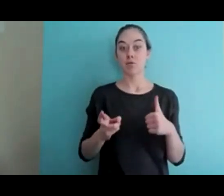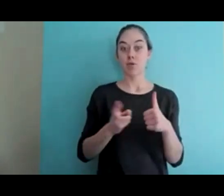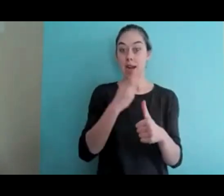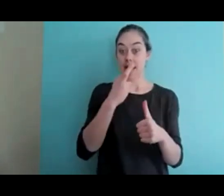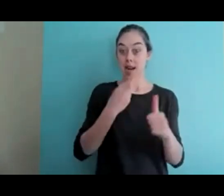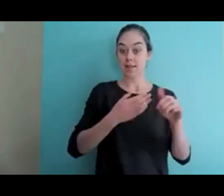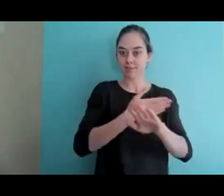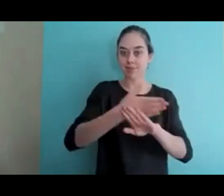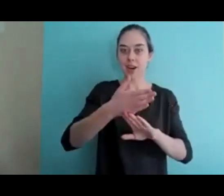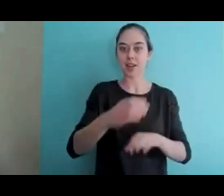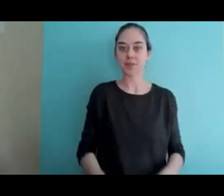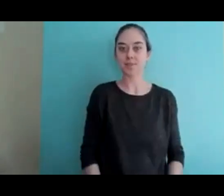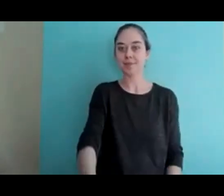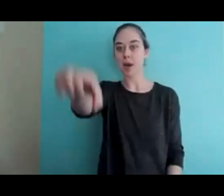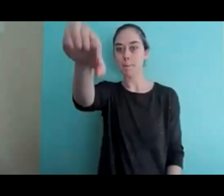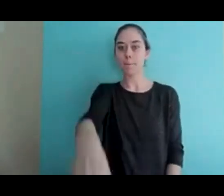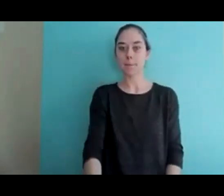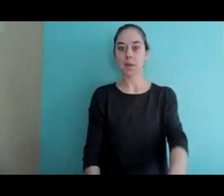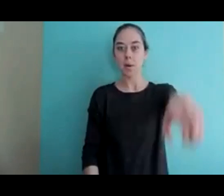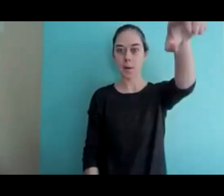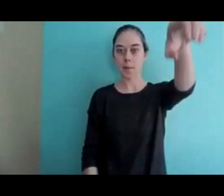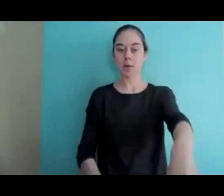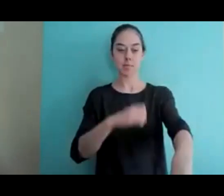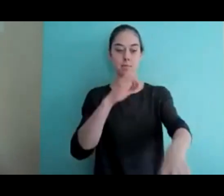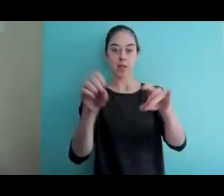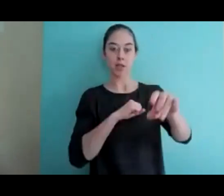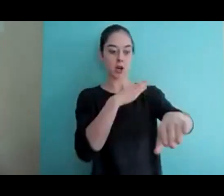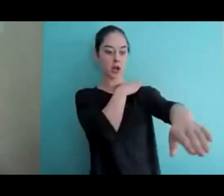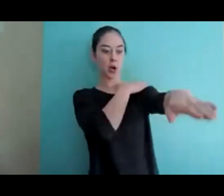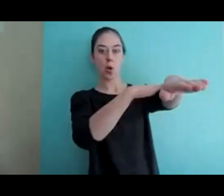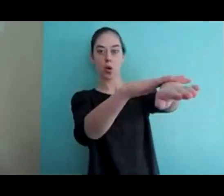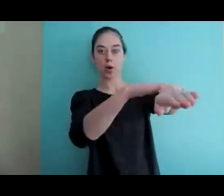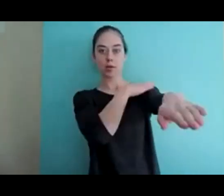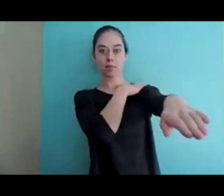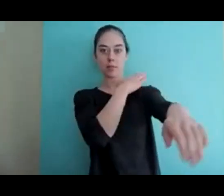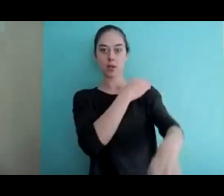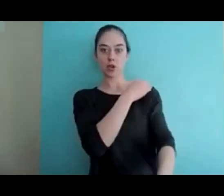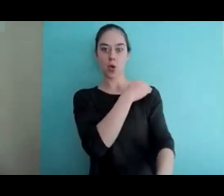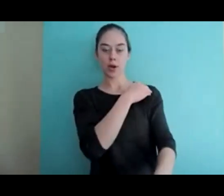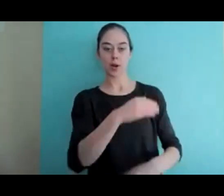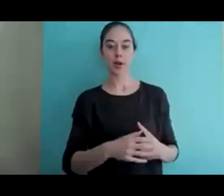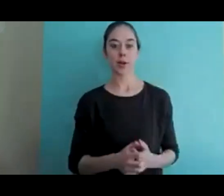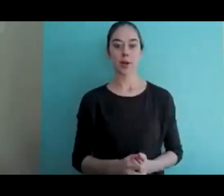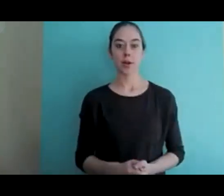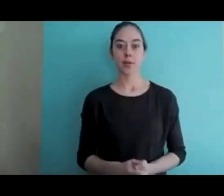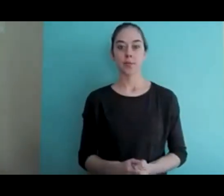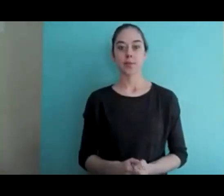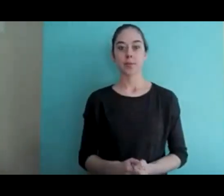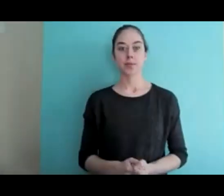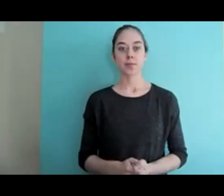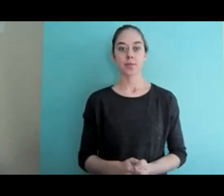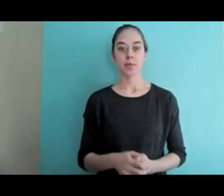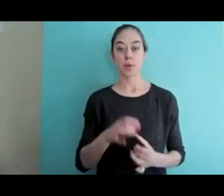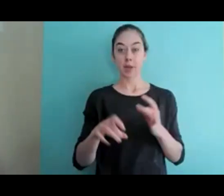Go. Shoulder height. Stay strong, keep your back strong, good